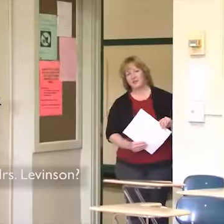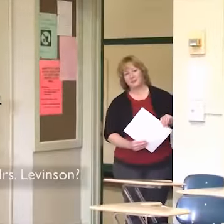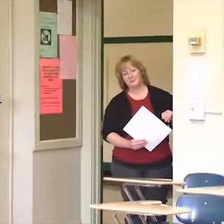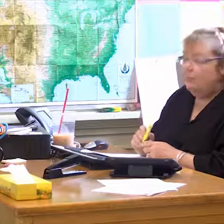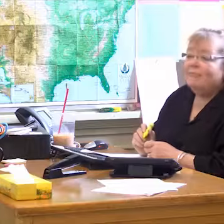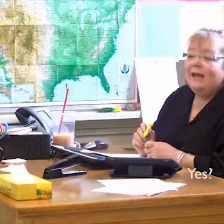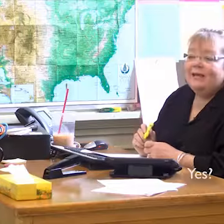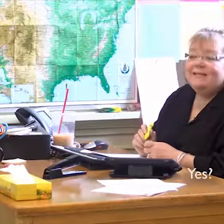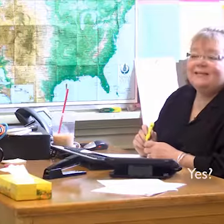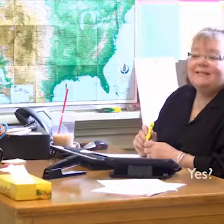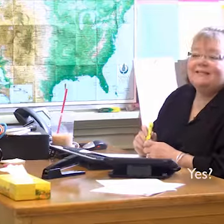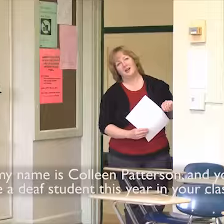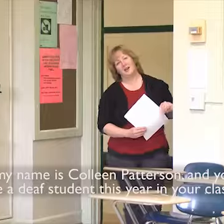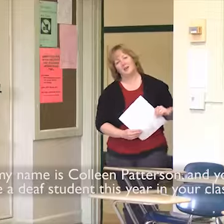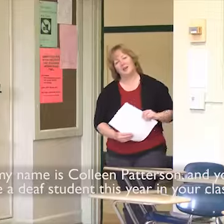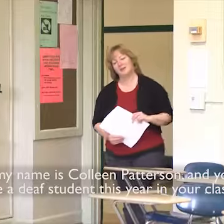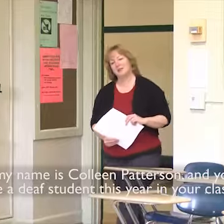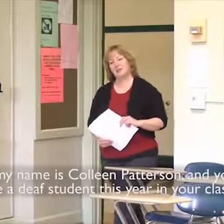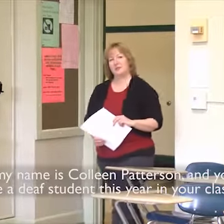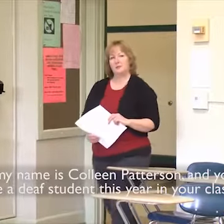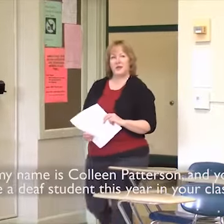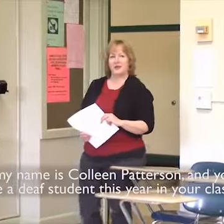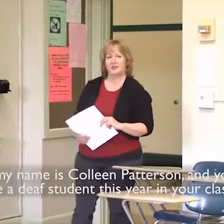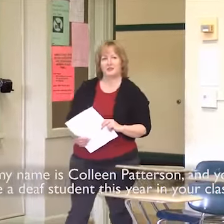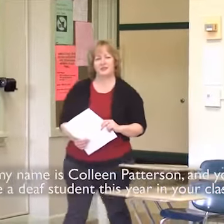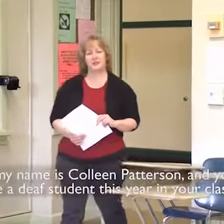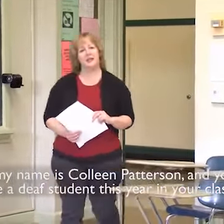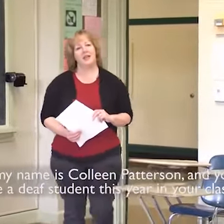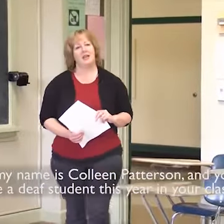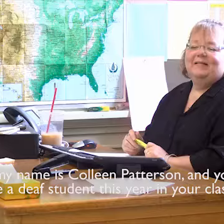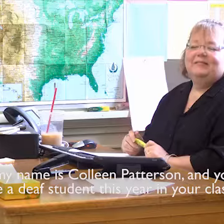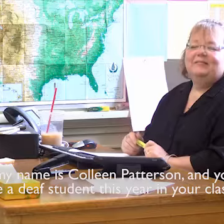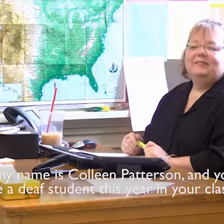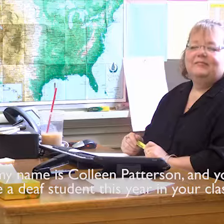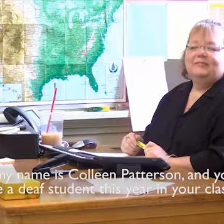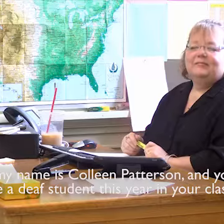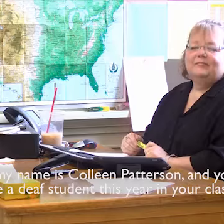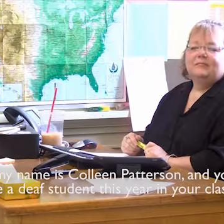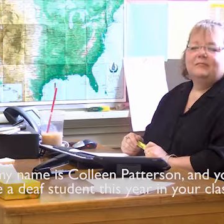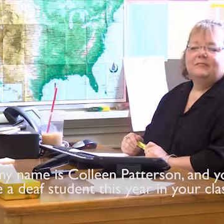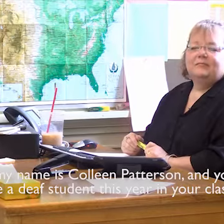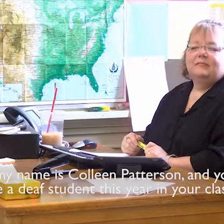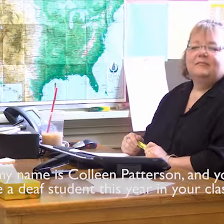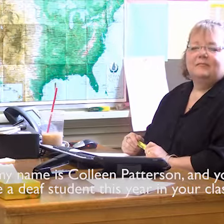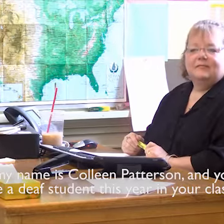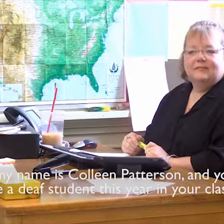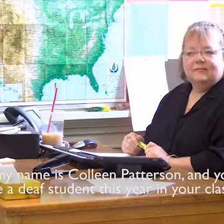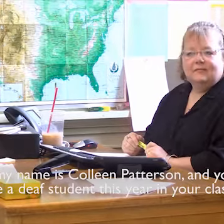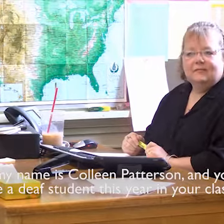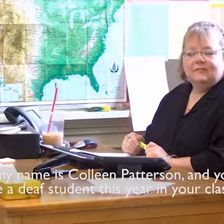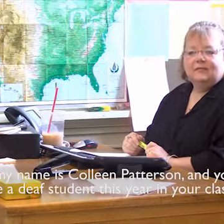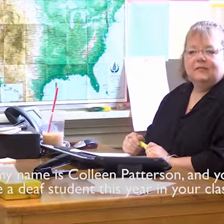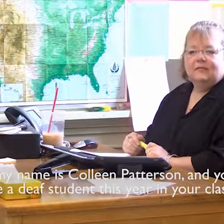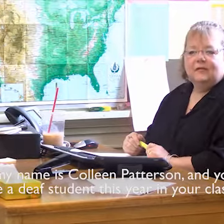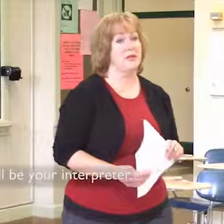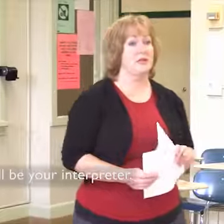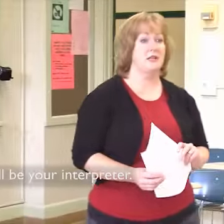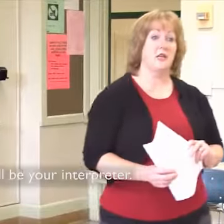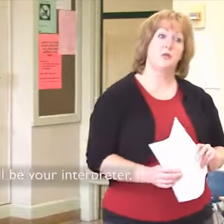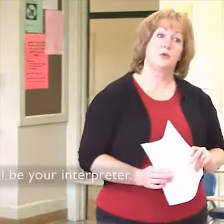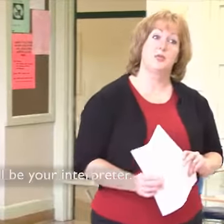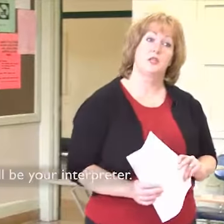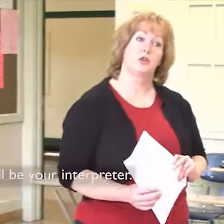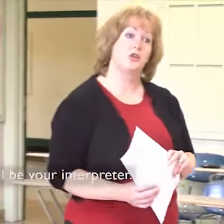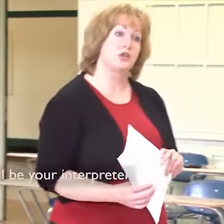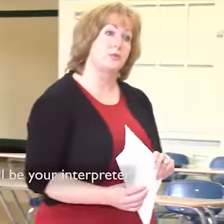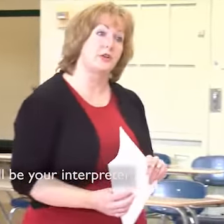Mrs. Levinson? Yes. Hi, my name is Colleen Patterson, and you'll have a deaf student this year in your classroom,